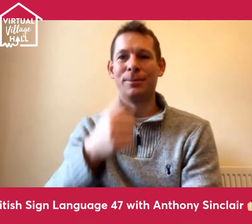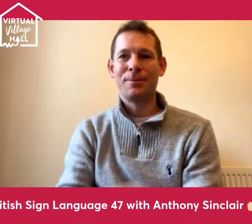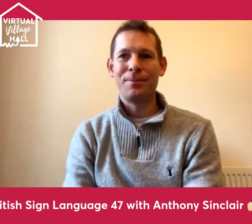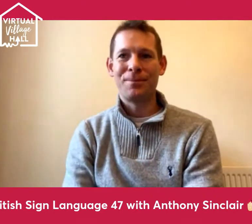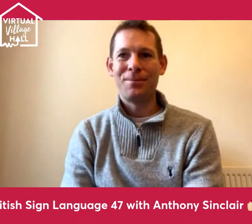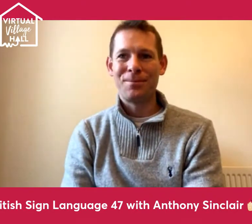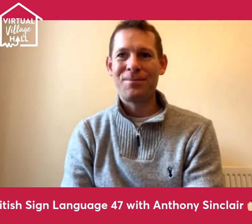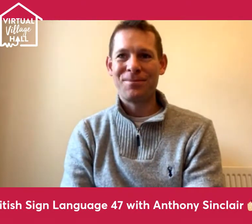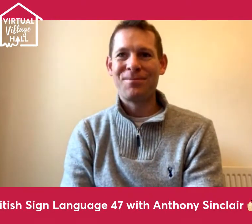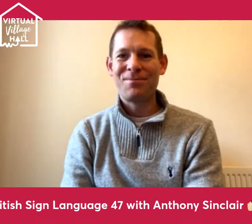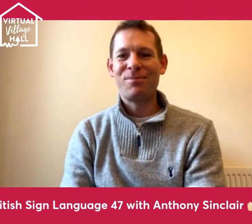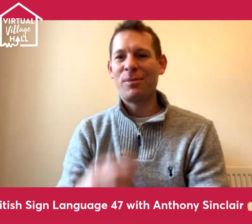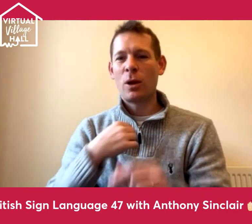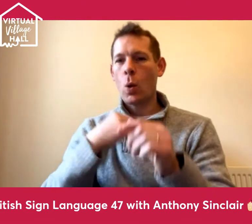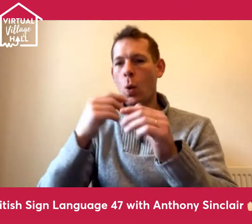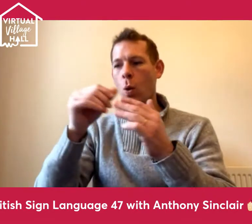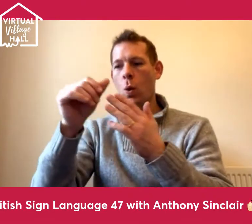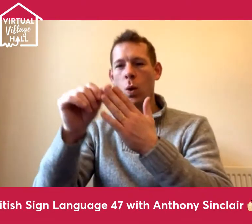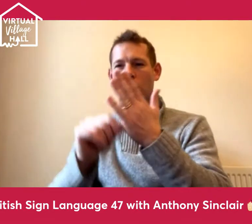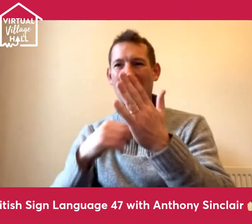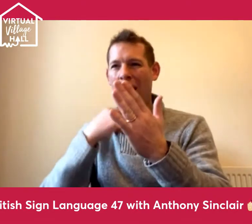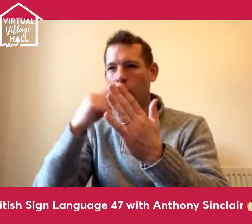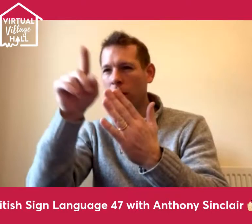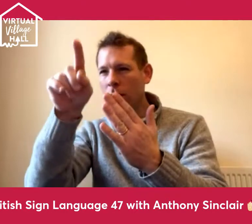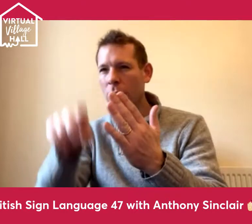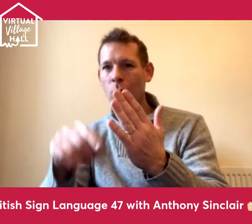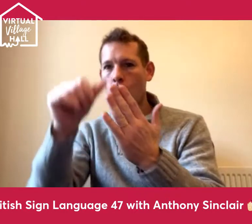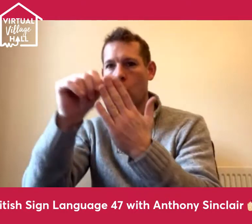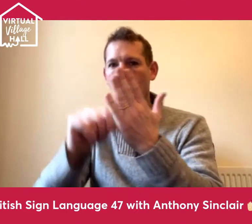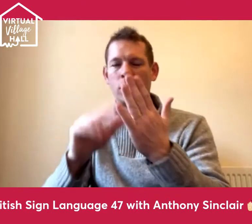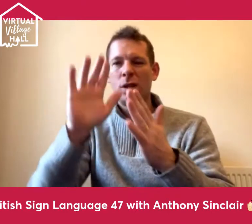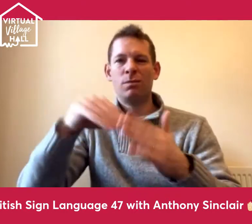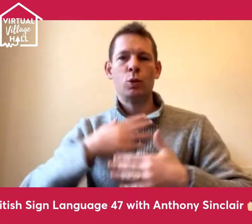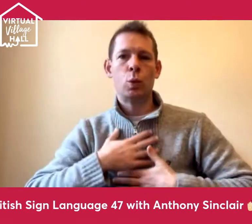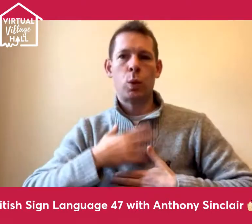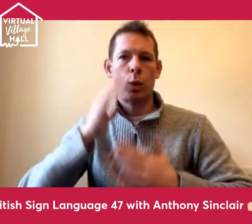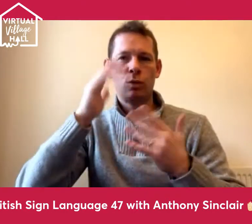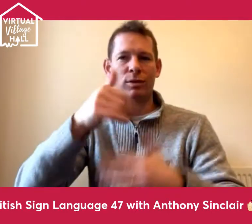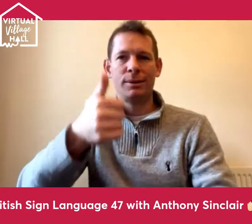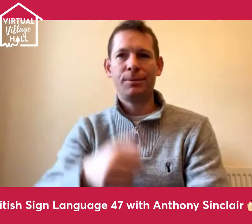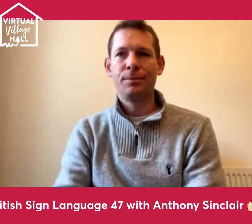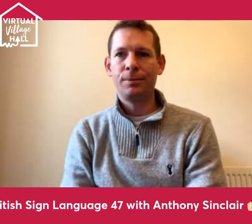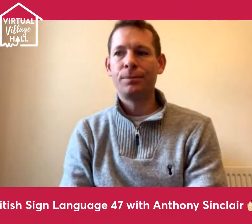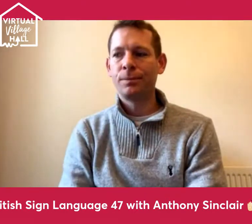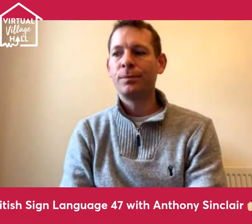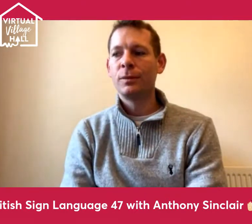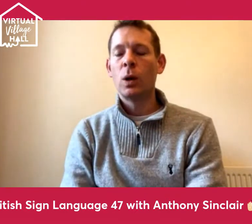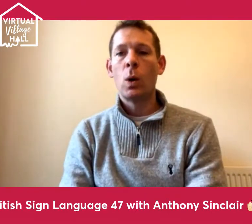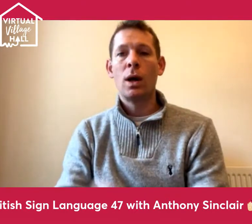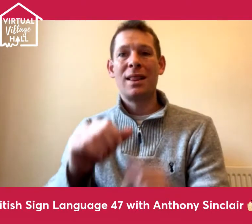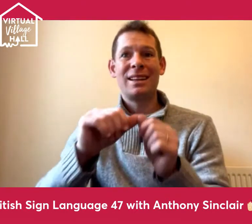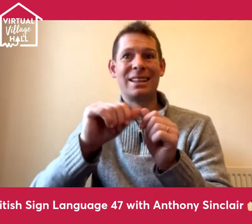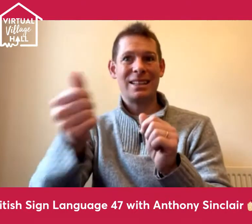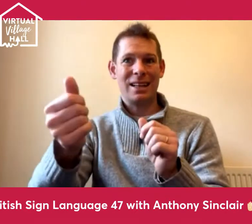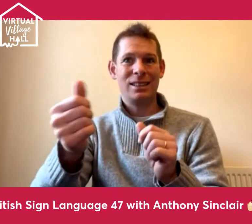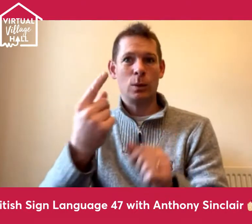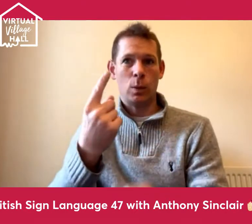Oh, sorry. Yes, I missed number 9, I think. Doesn't matter. We'll just go in the order. Don't worry about the number. We'll just go in the orders that I have them written down